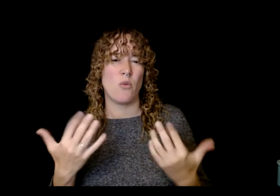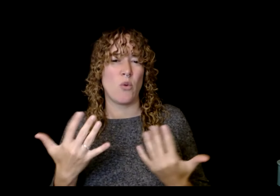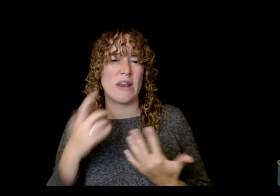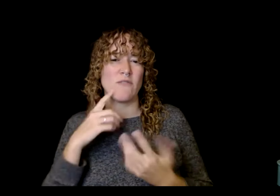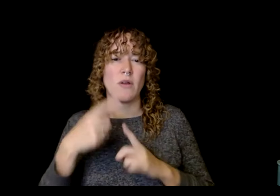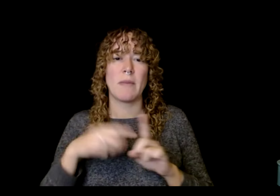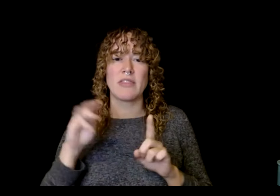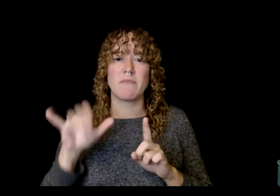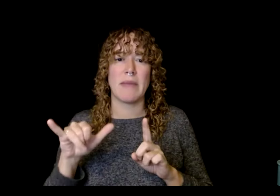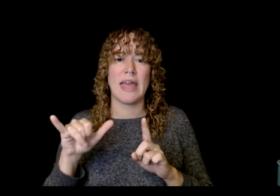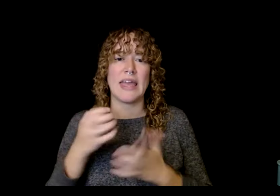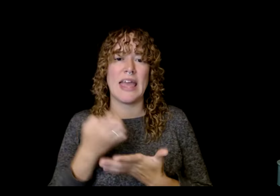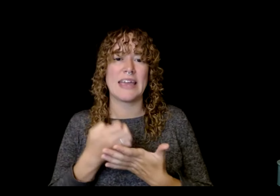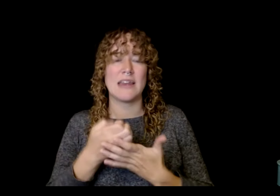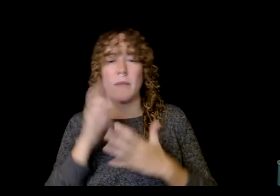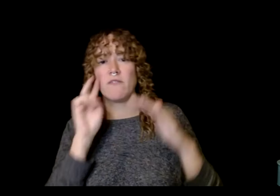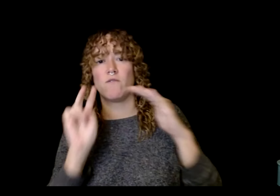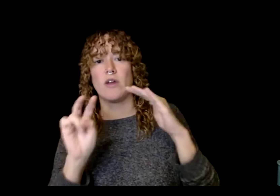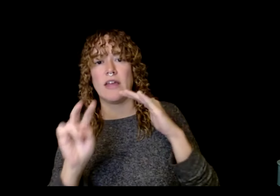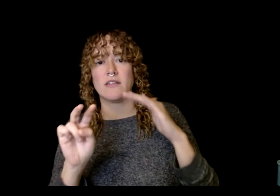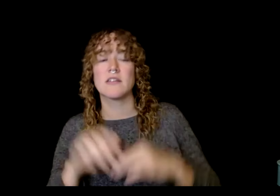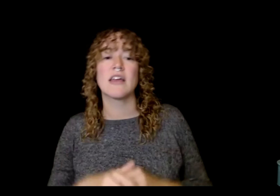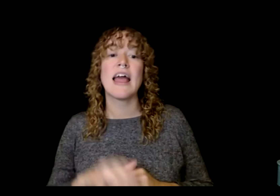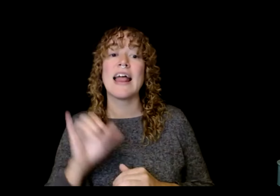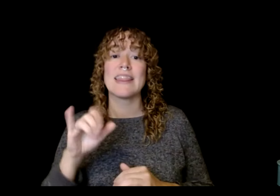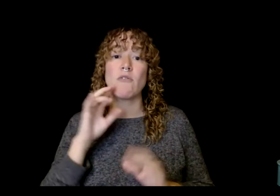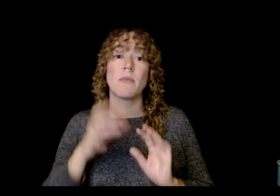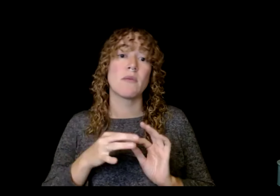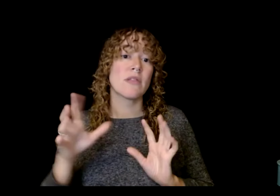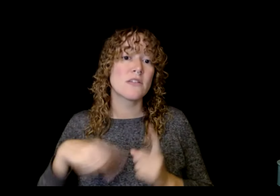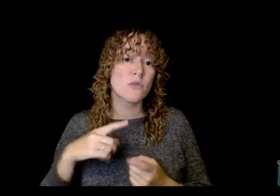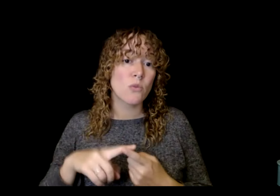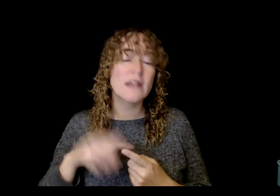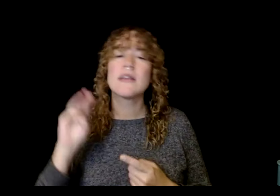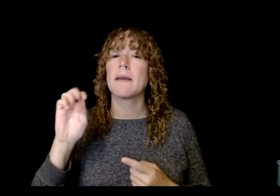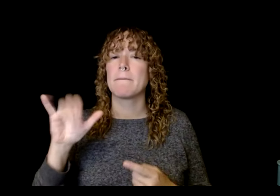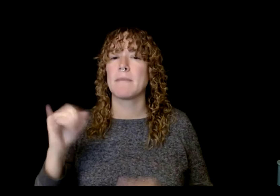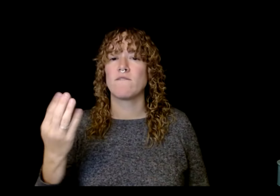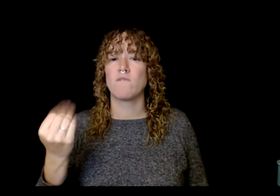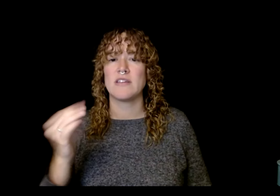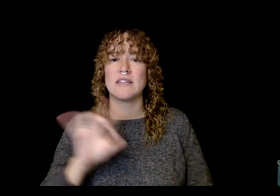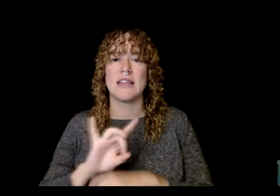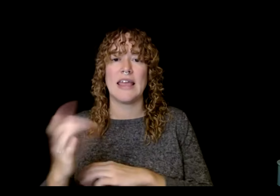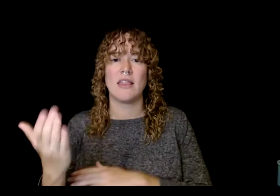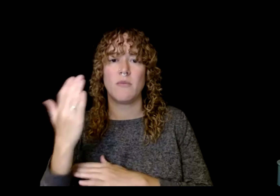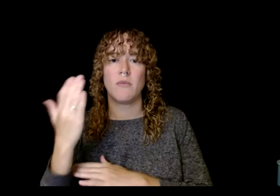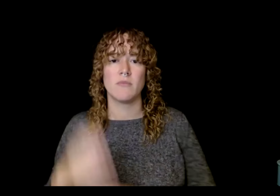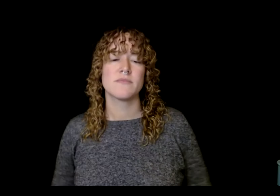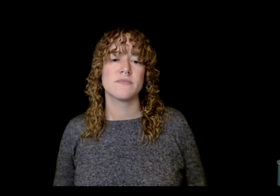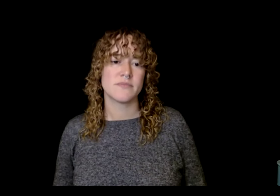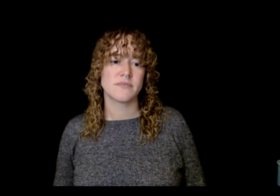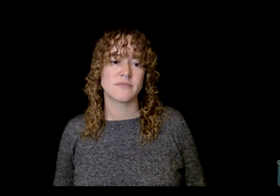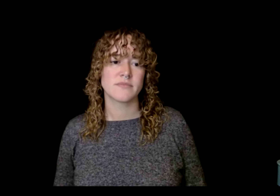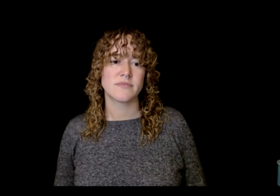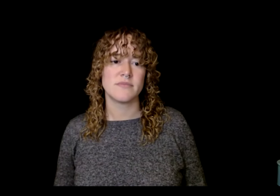economic forecast, which is expected to be released on May 14th, I believe, at 8 a.m. And that's going to give